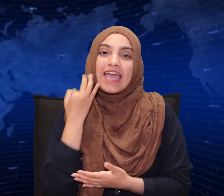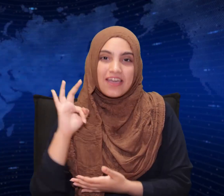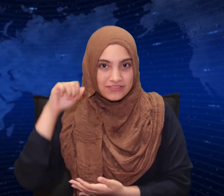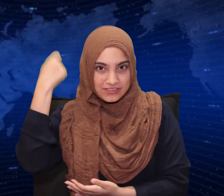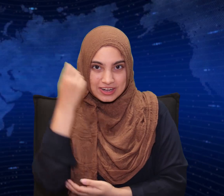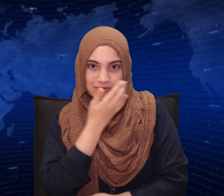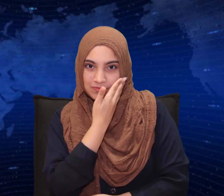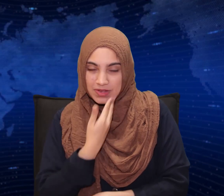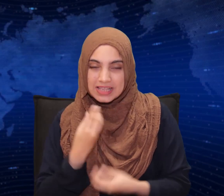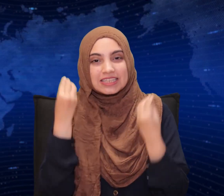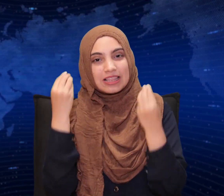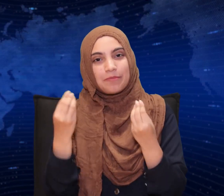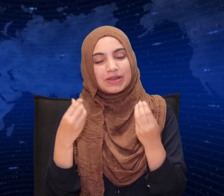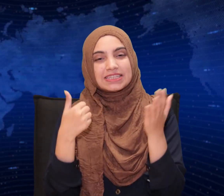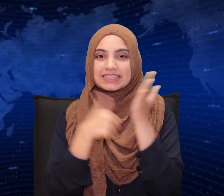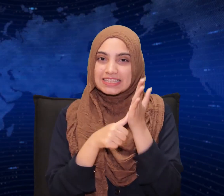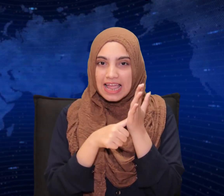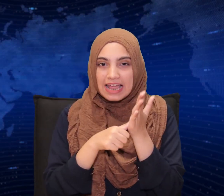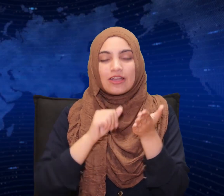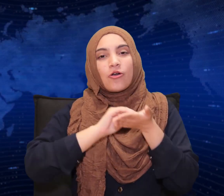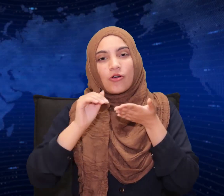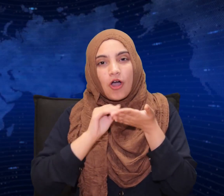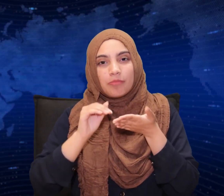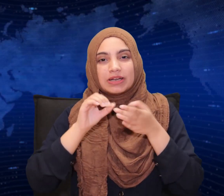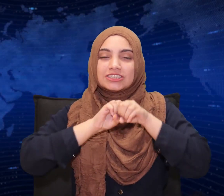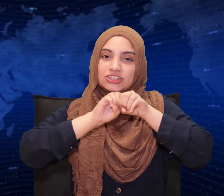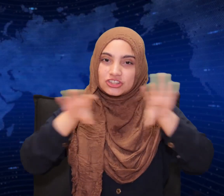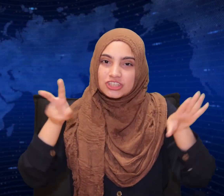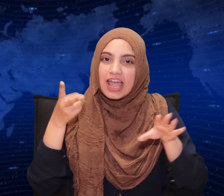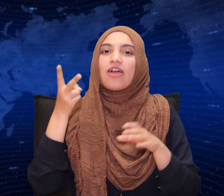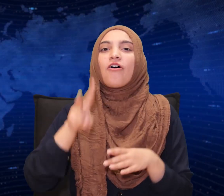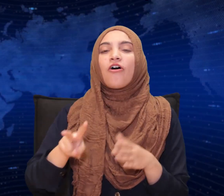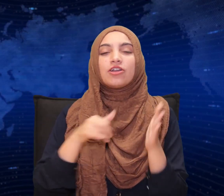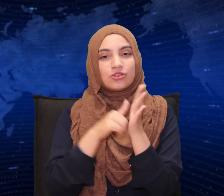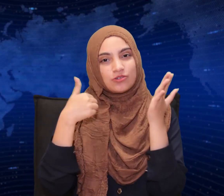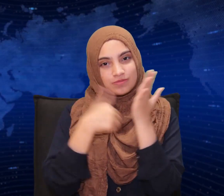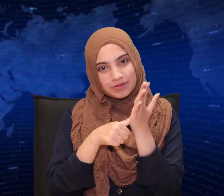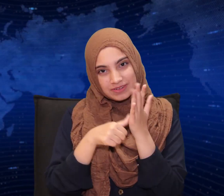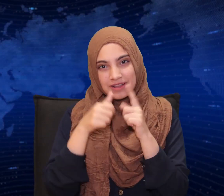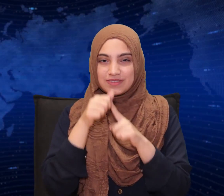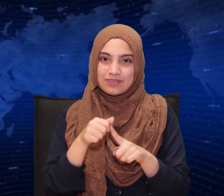enjoy the video, please like, comment, share, and subscribe.